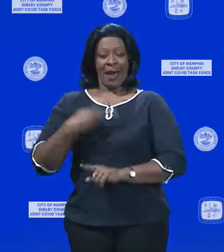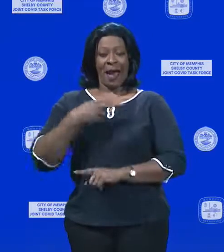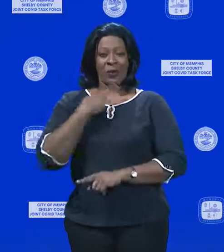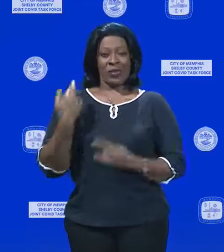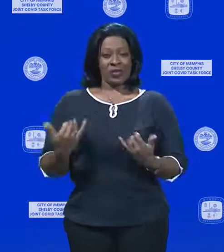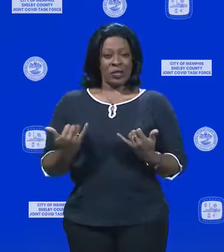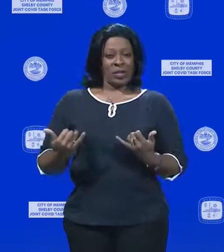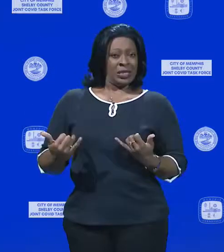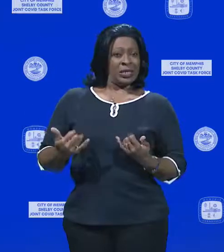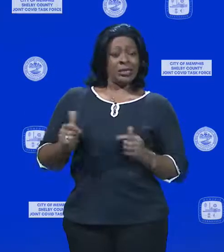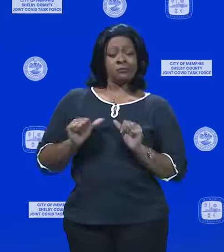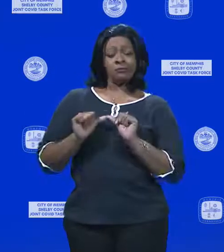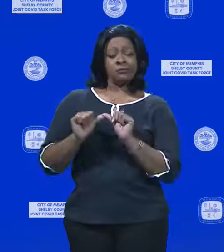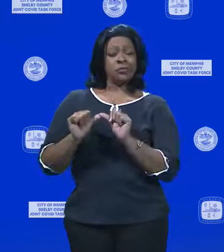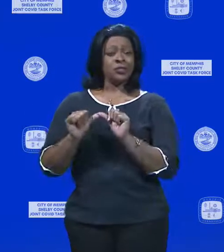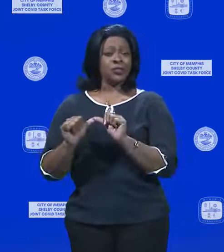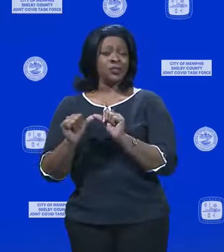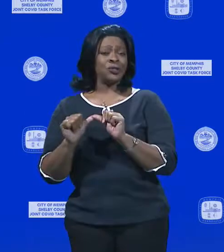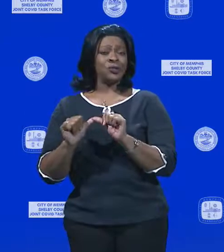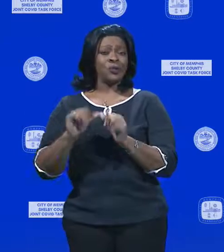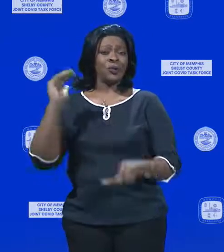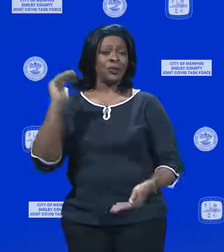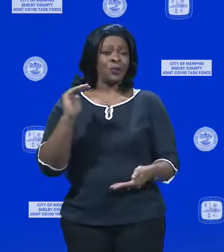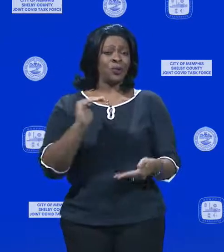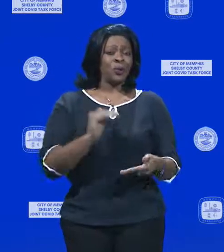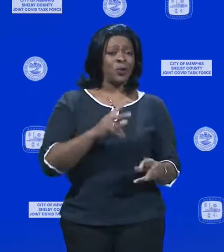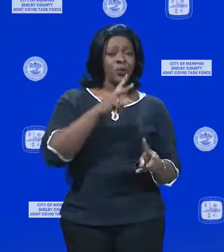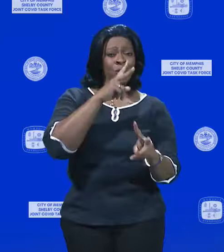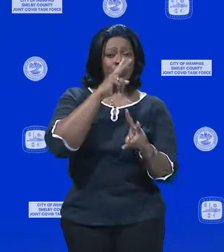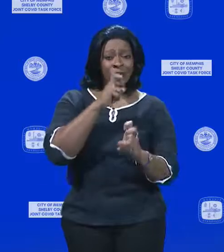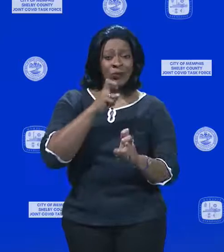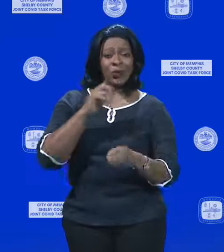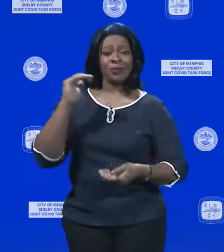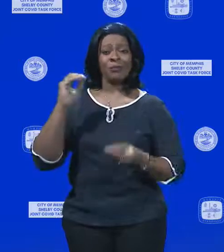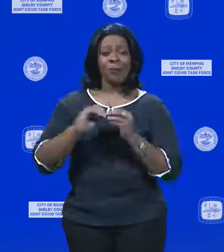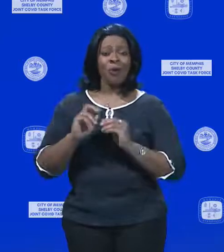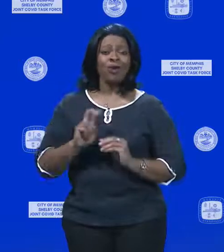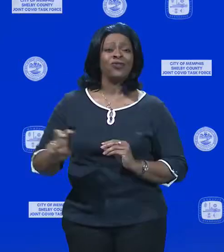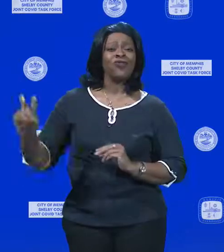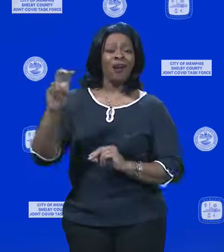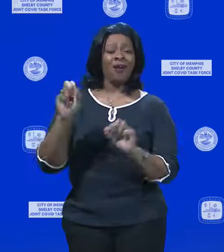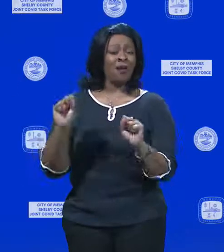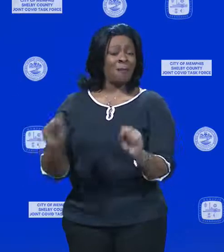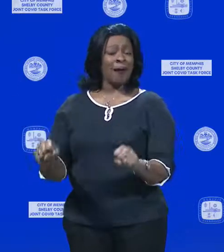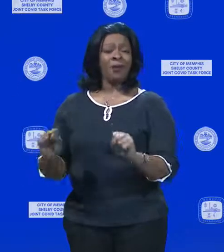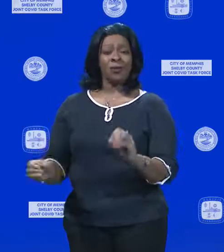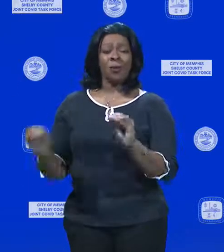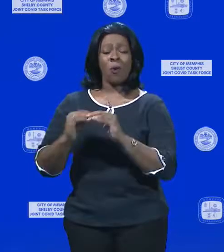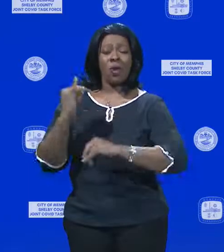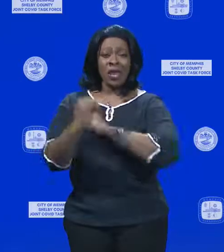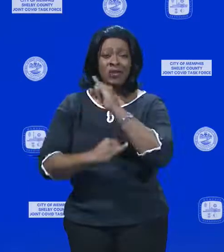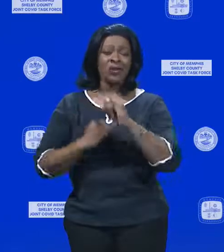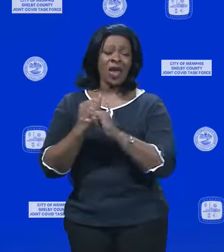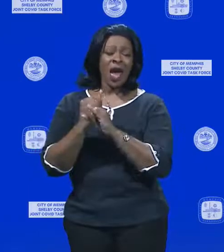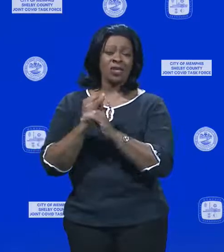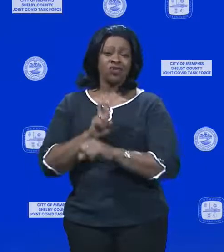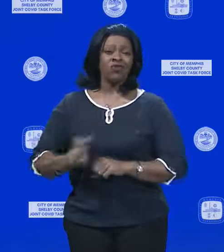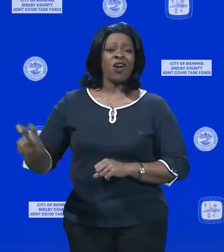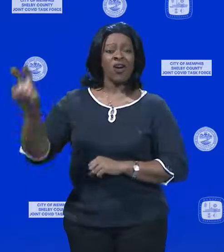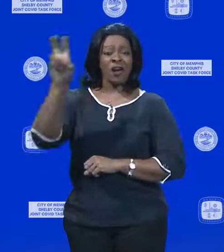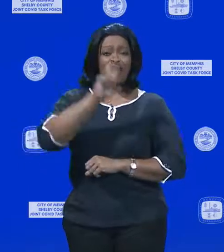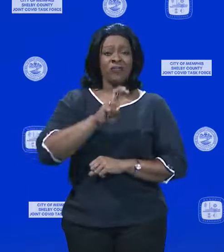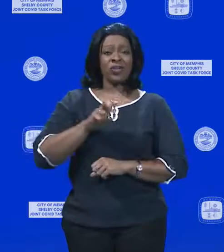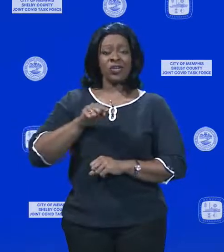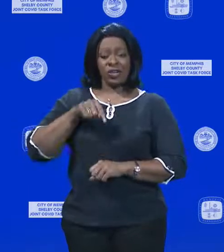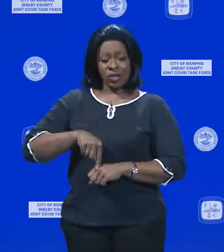this continuing to loosen restrictions, with these new health directives and the possibility of more international travel to and